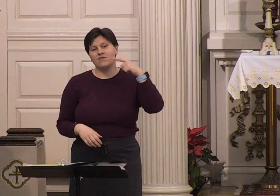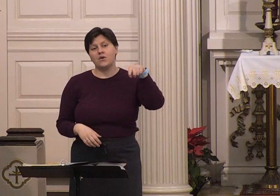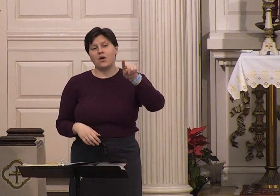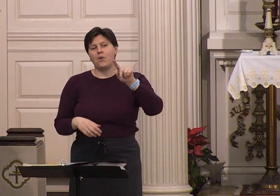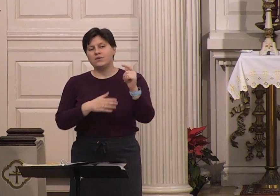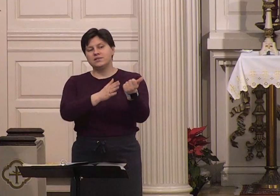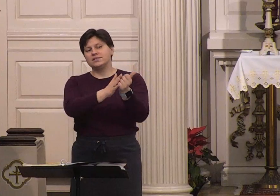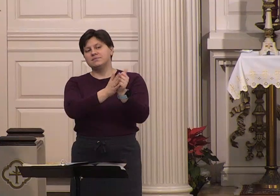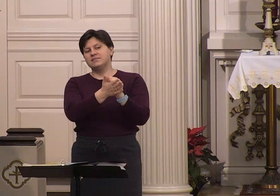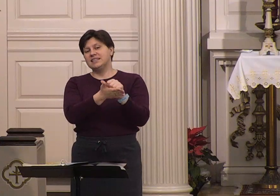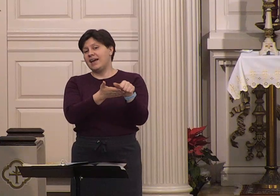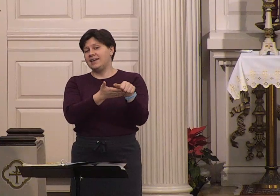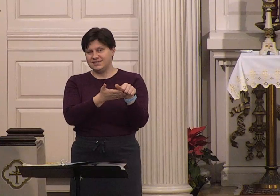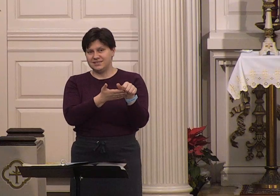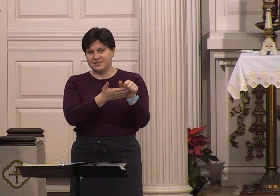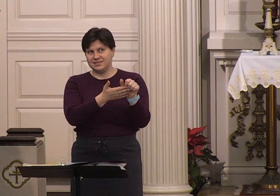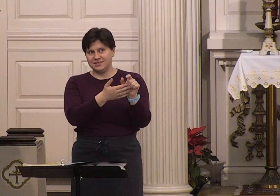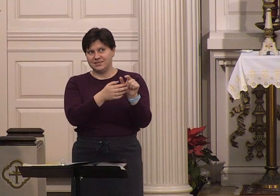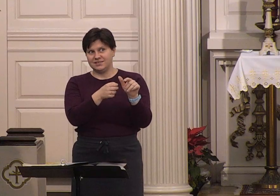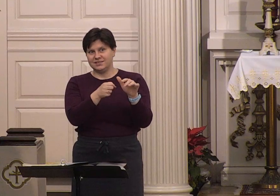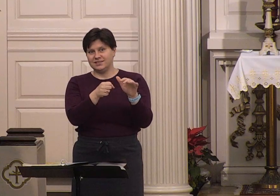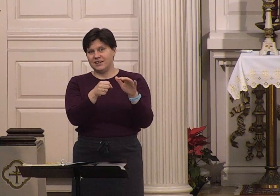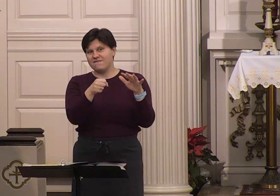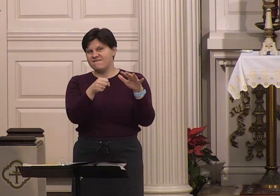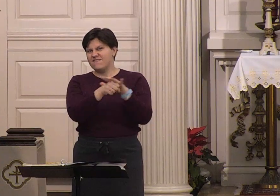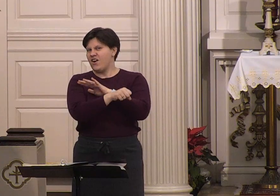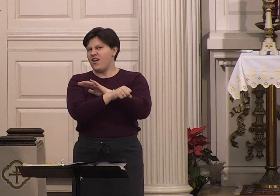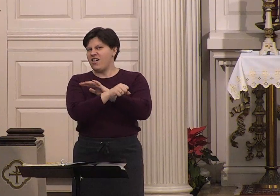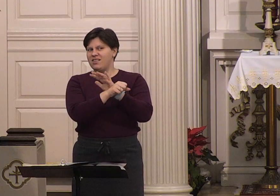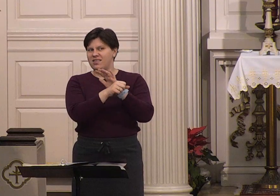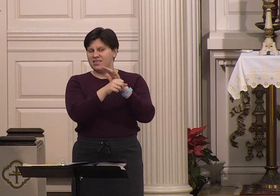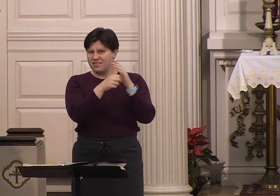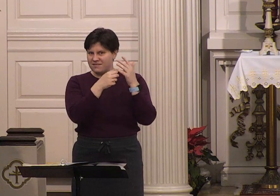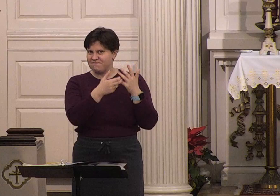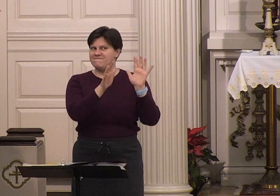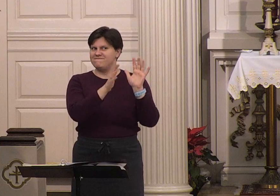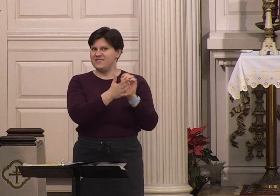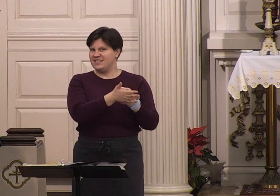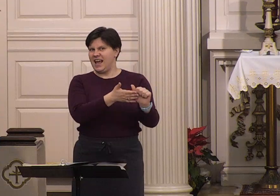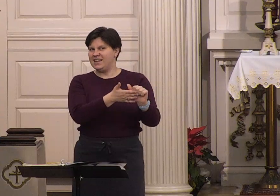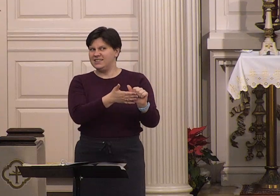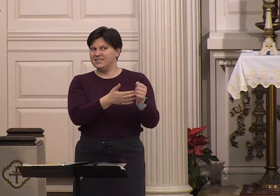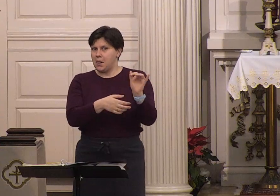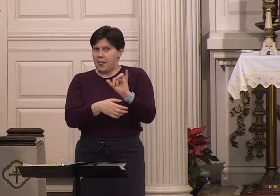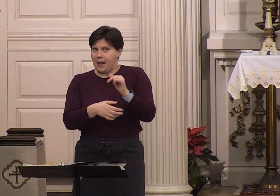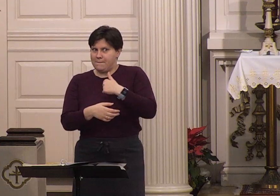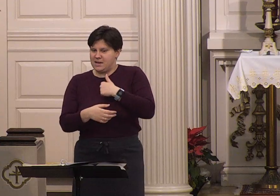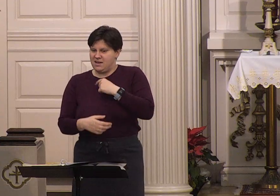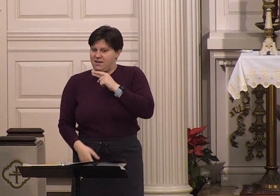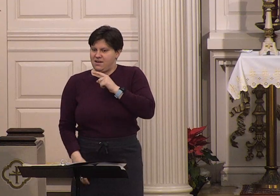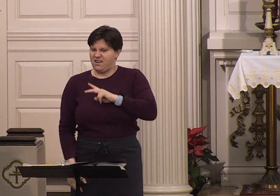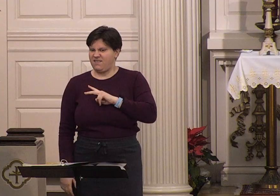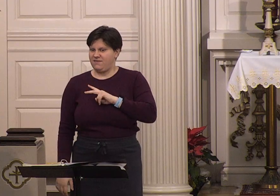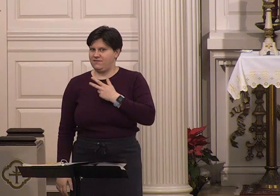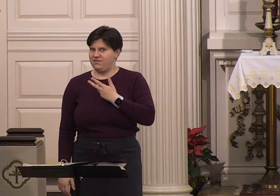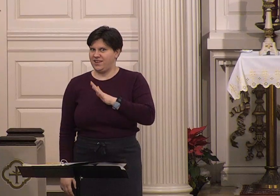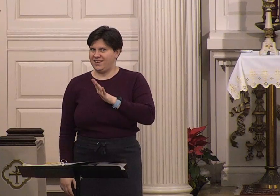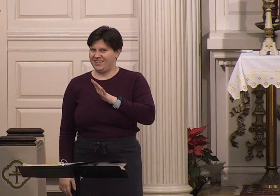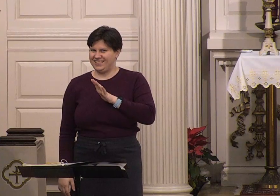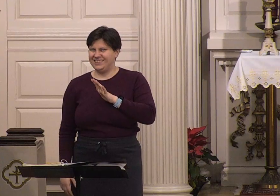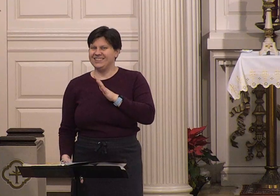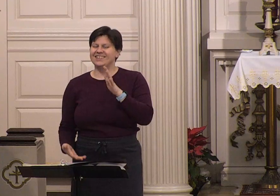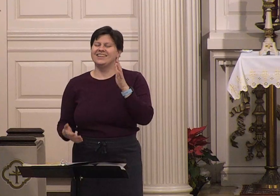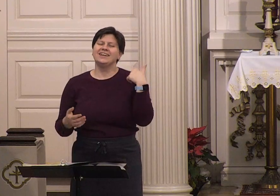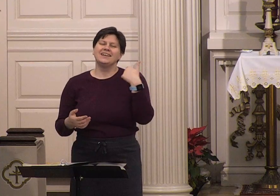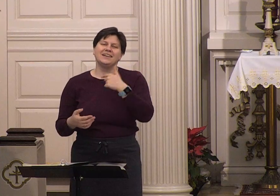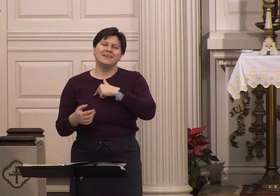ones who are fully baked and the ones, well, like me, who are half baked, we begin to wonder